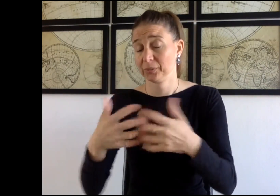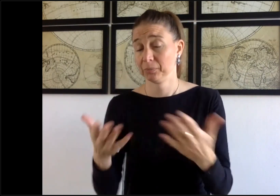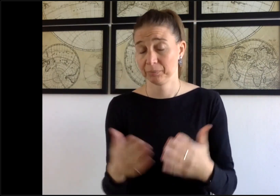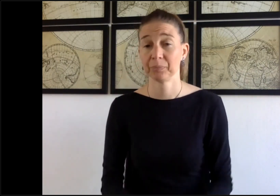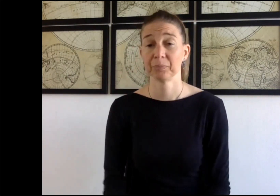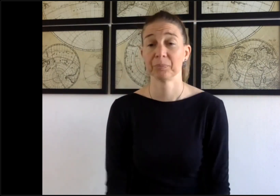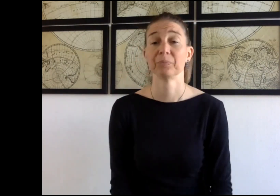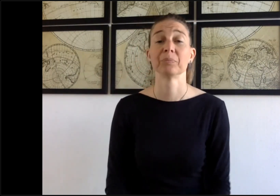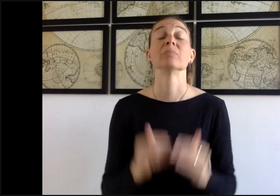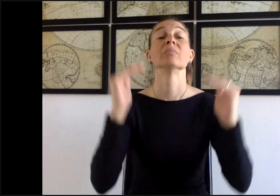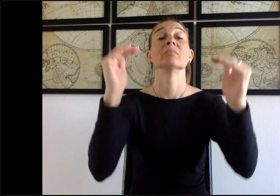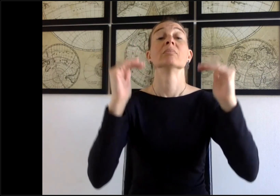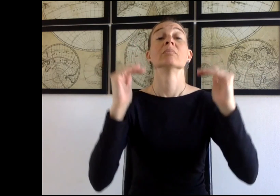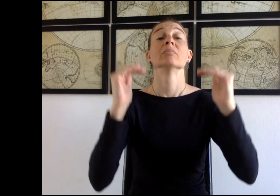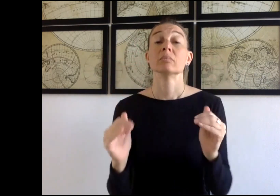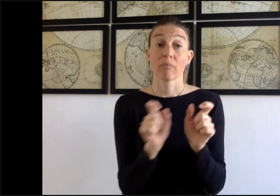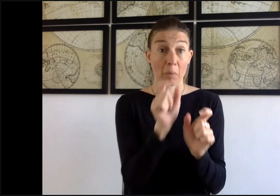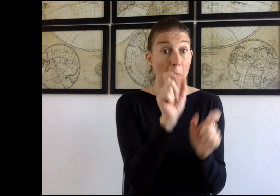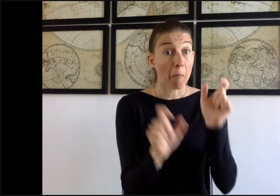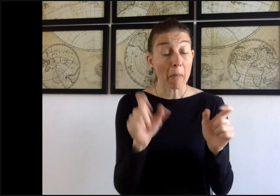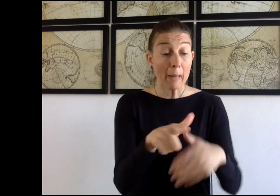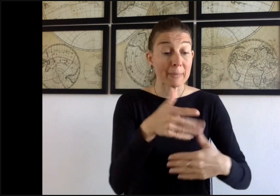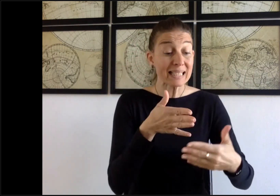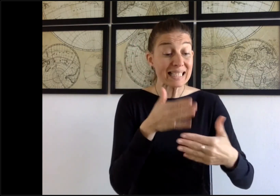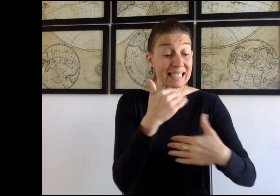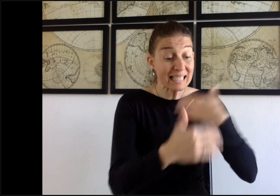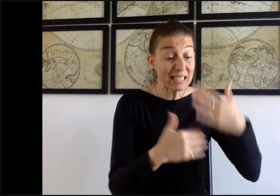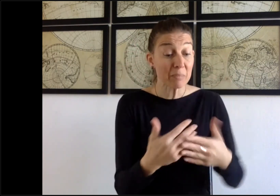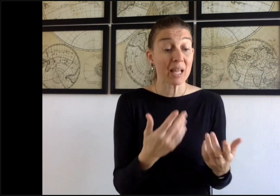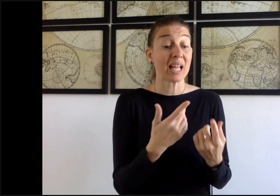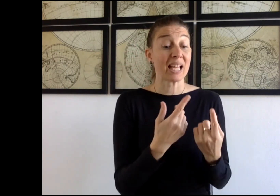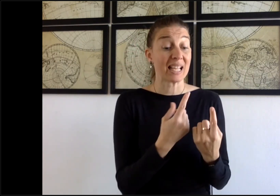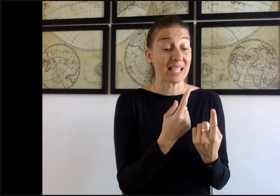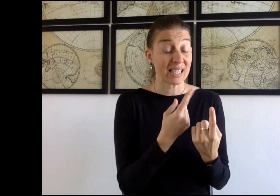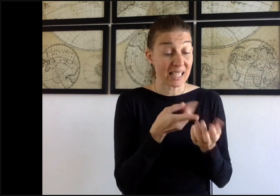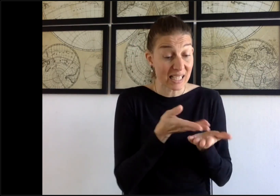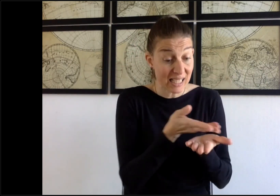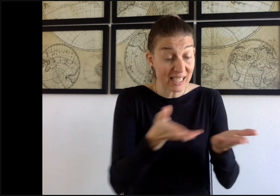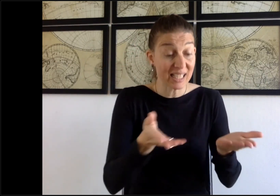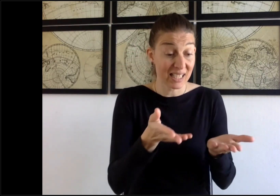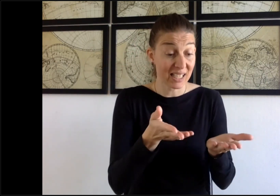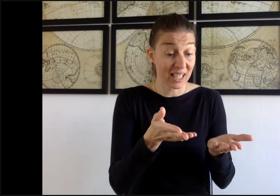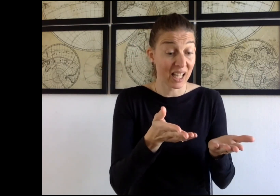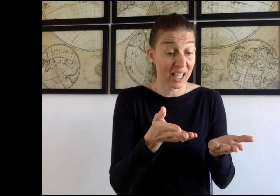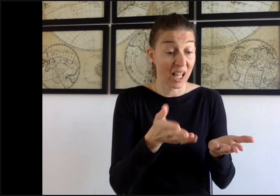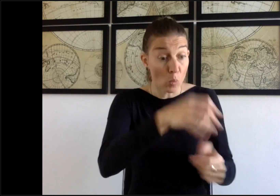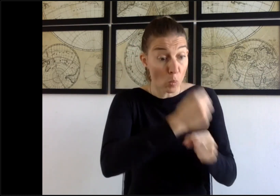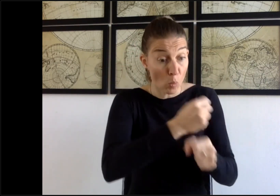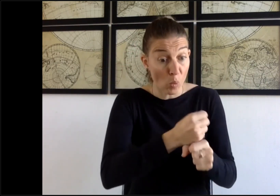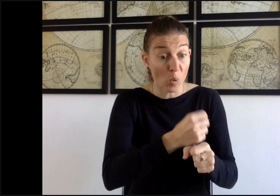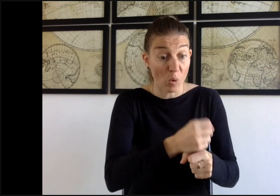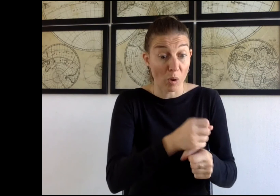or less at risk from automation. I think this would be an interesting thing to look at research-wise.